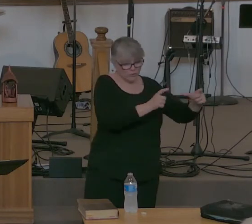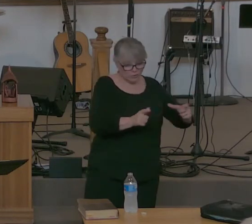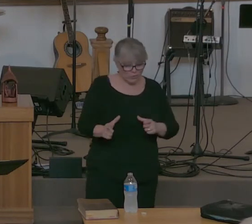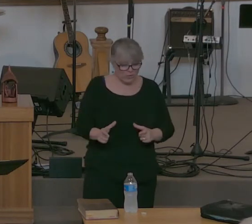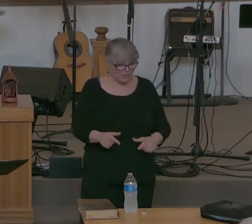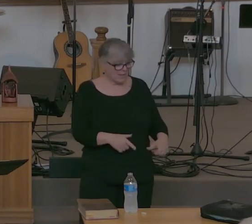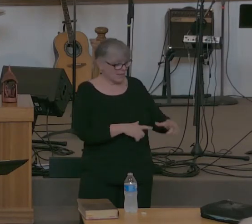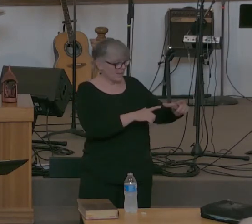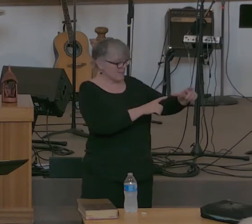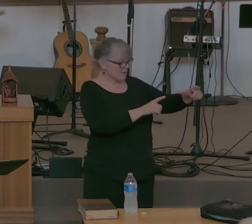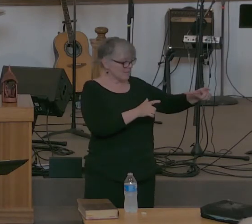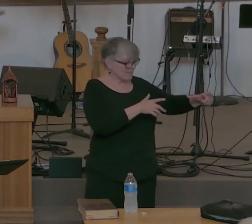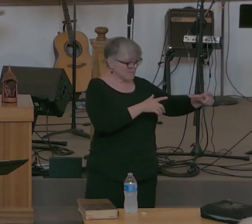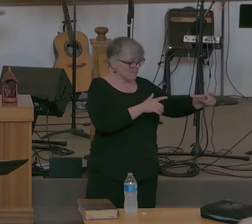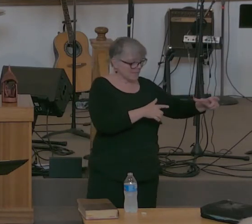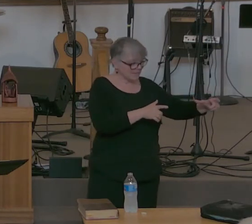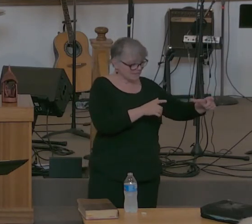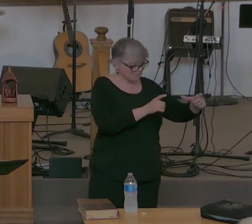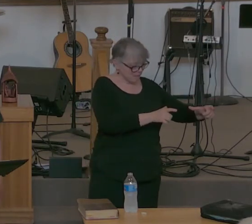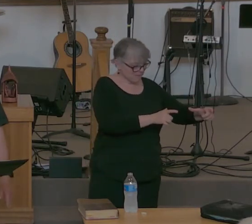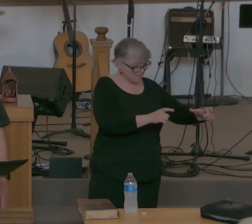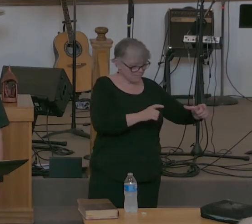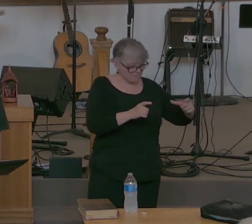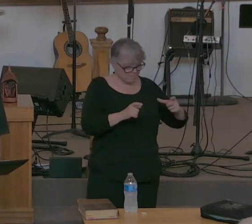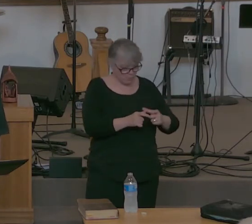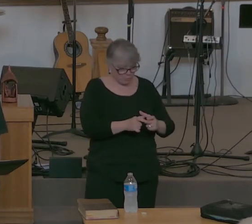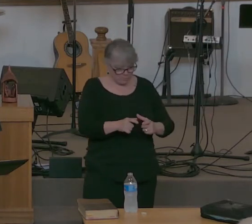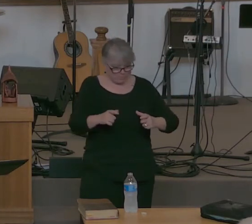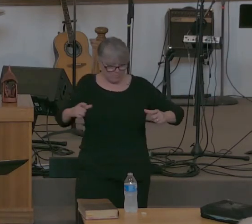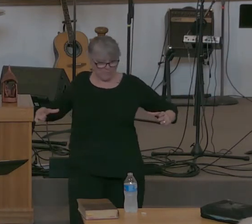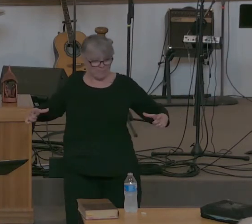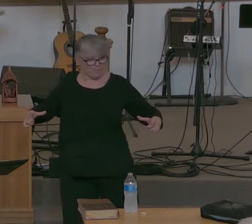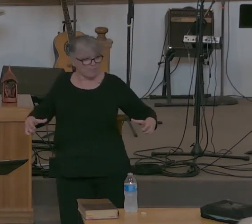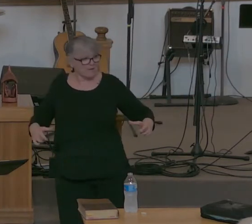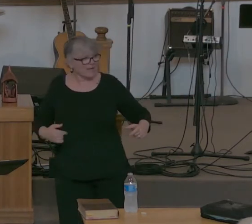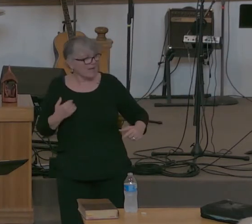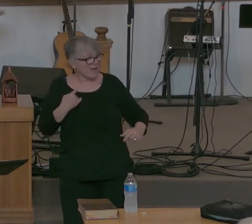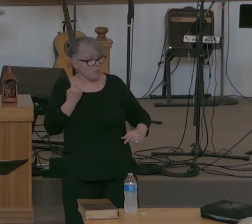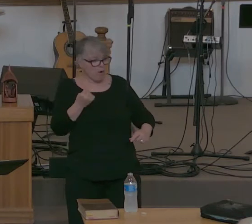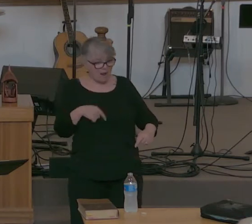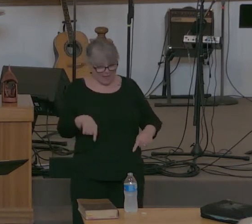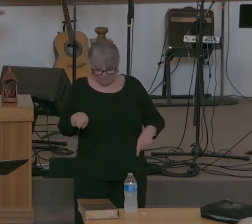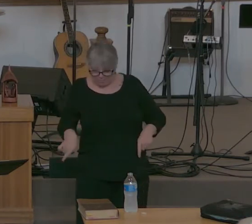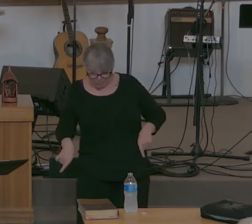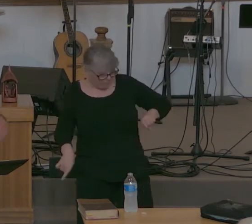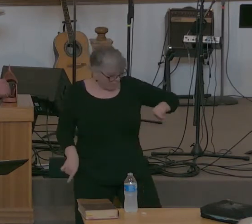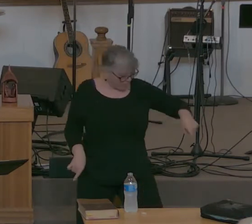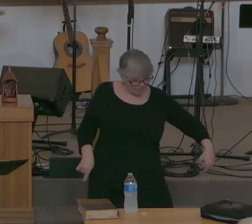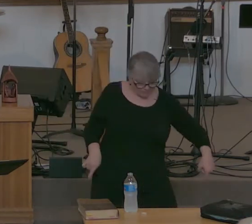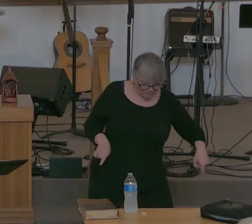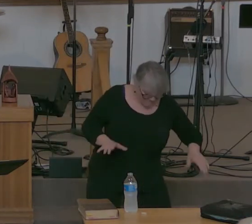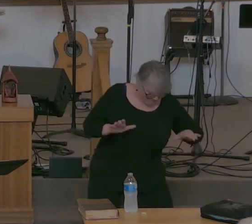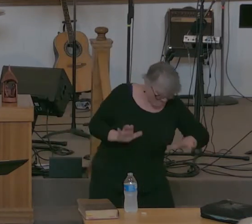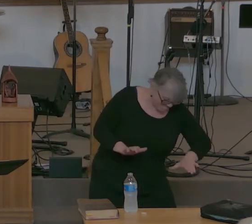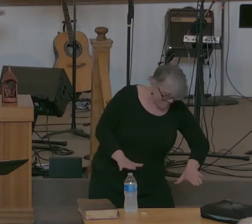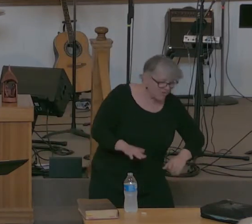mama holer, baby holer, and the daddy holer. And he said, we have one leg shoved in one hole and one leg shoved in the other, and we couldn't get him down in there. And the whole